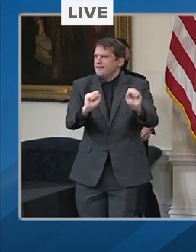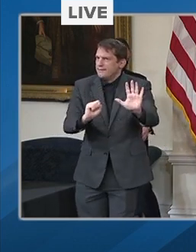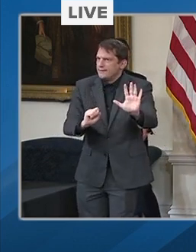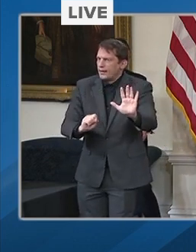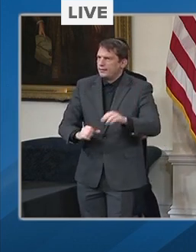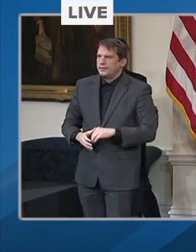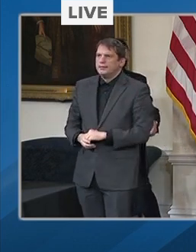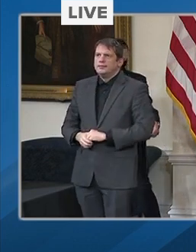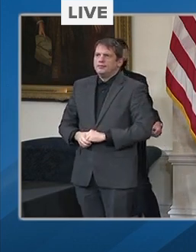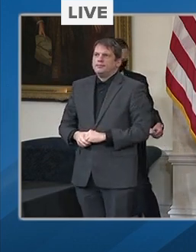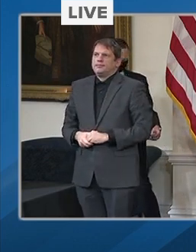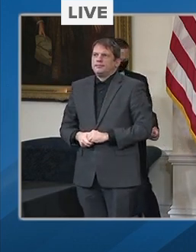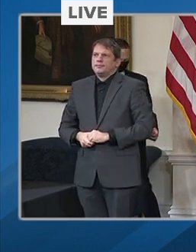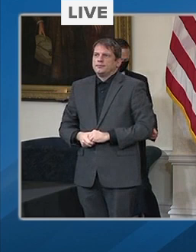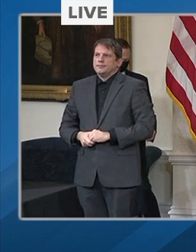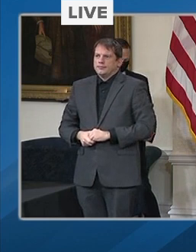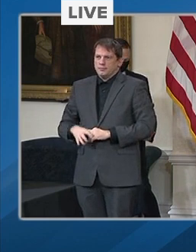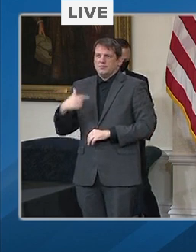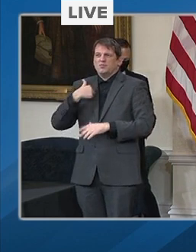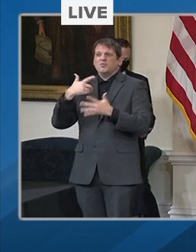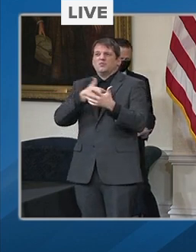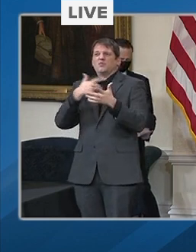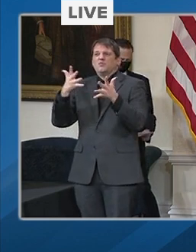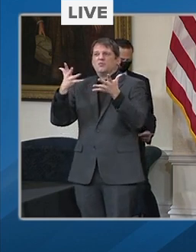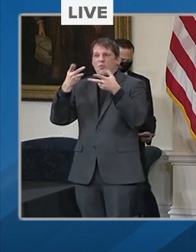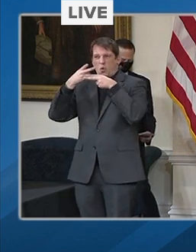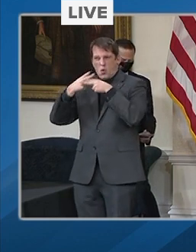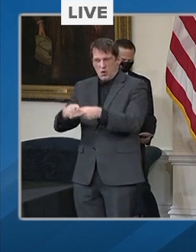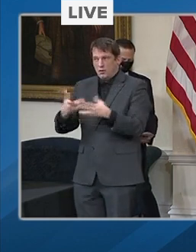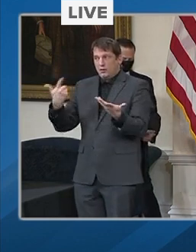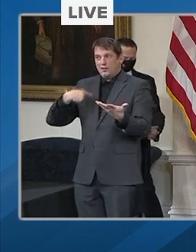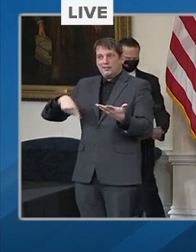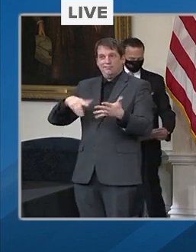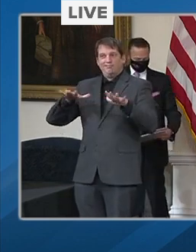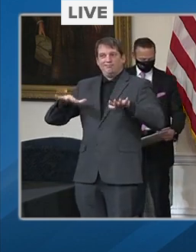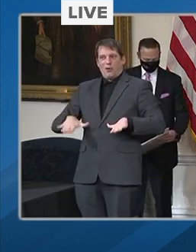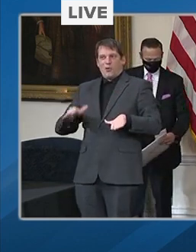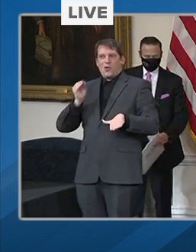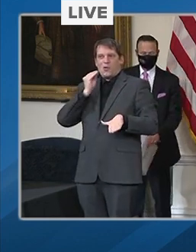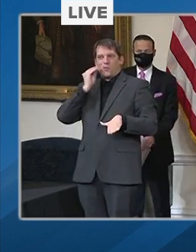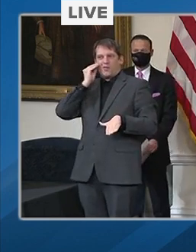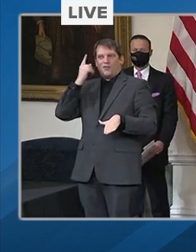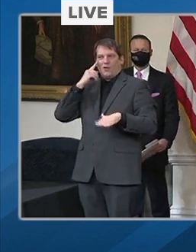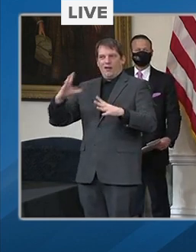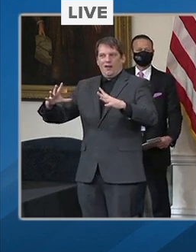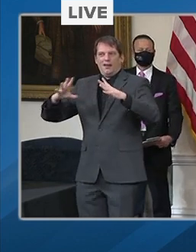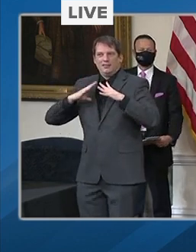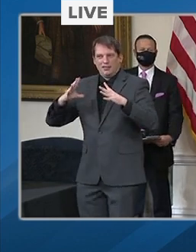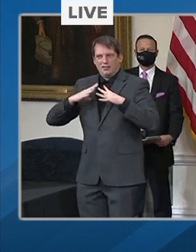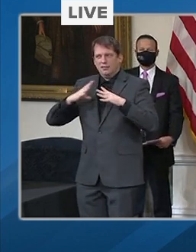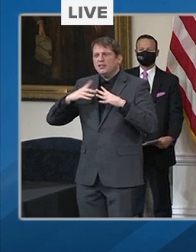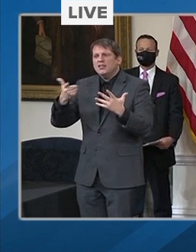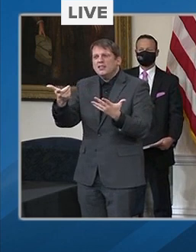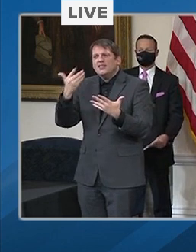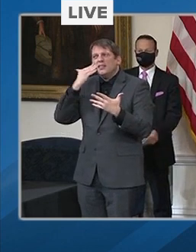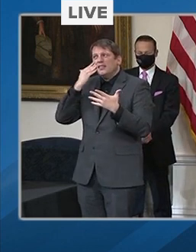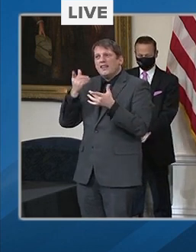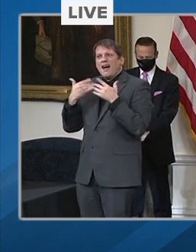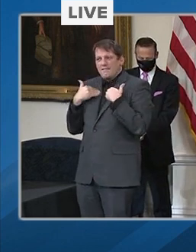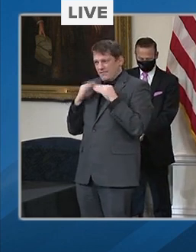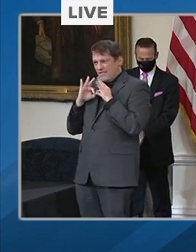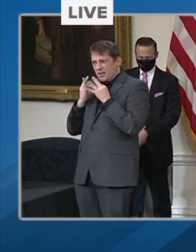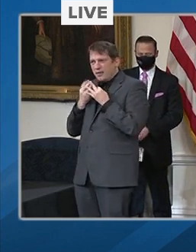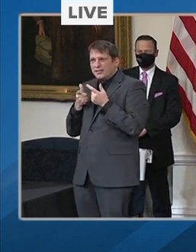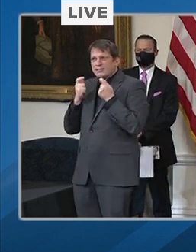is home for the holidays. We do want families to celebrate and enjoy the holidays in